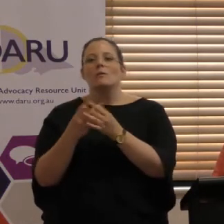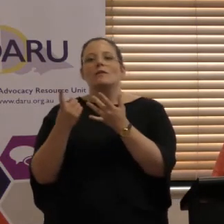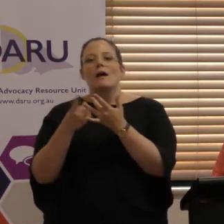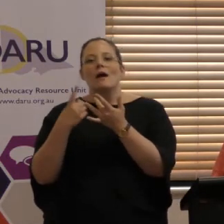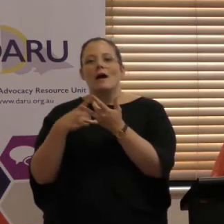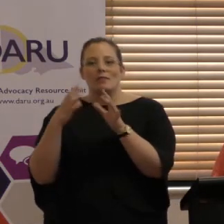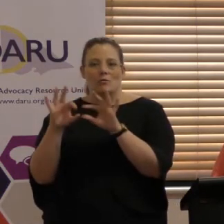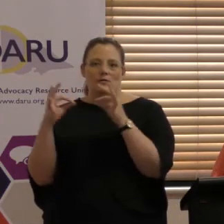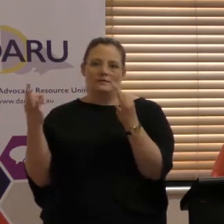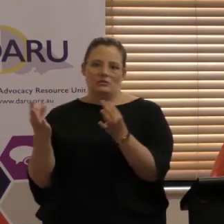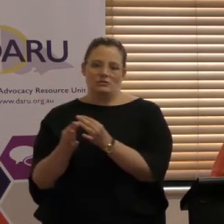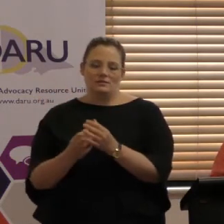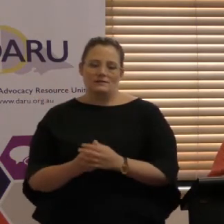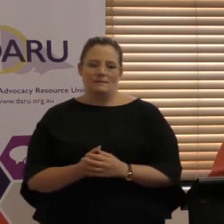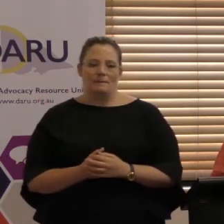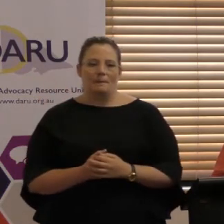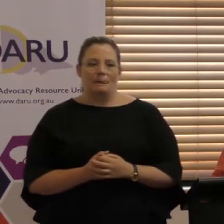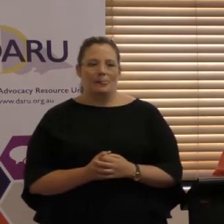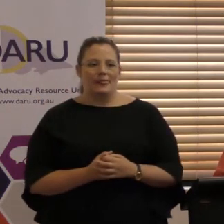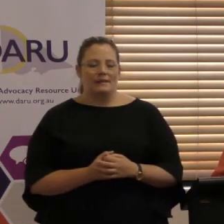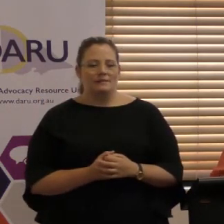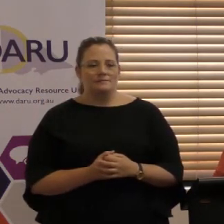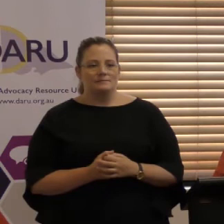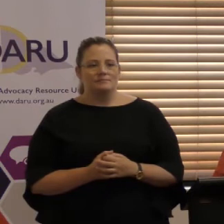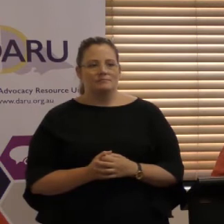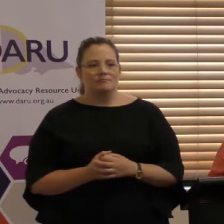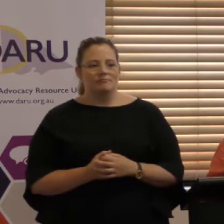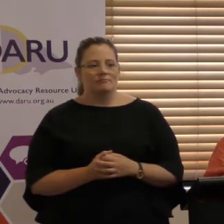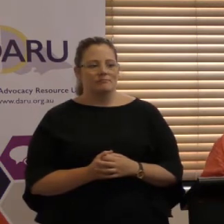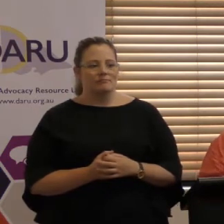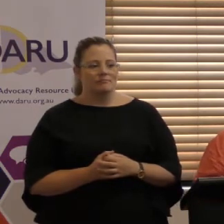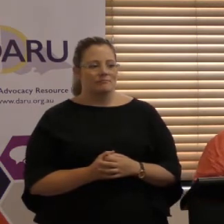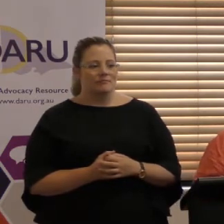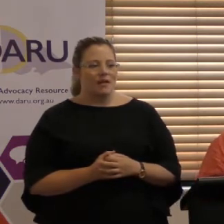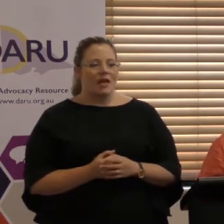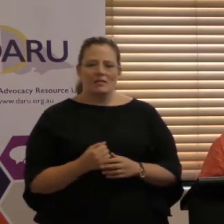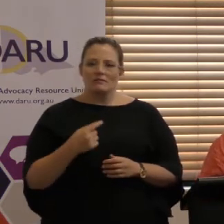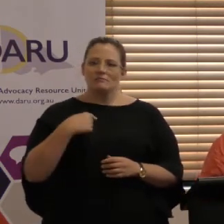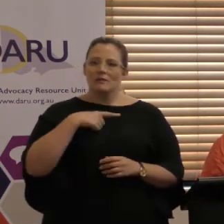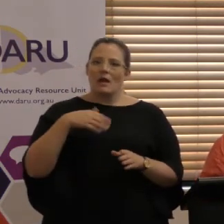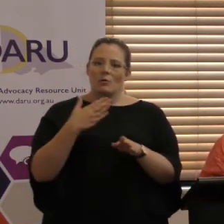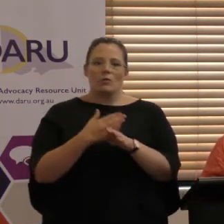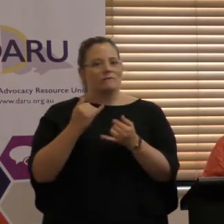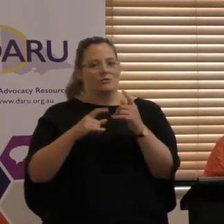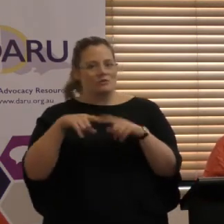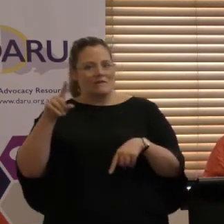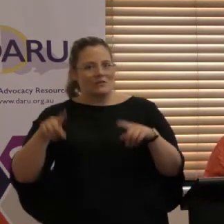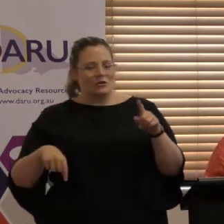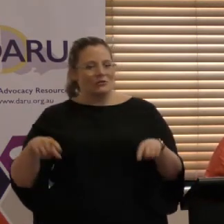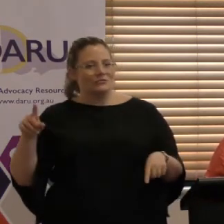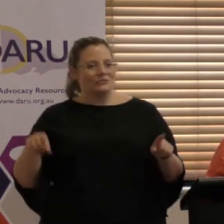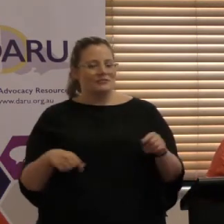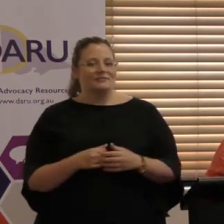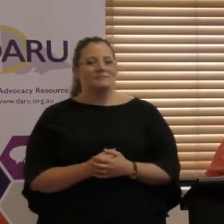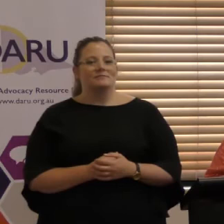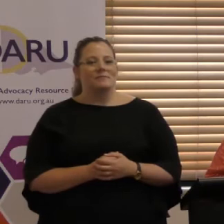live with us. And that's part of the diversity of the space that we work in. So I'd like to acknowledge that we also work